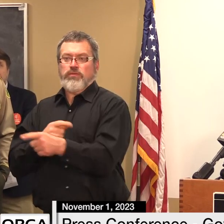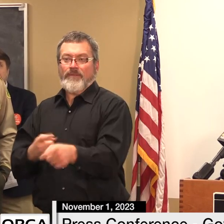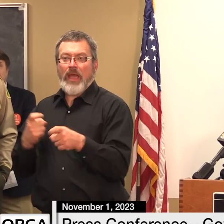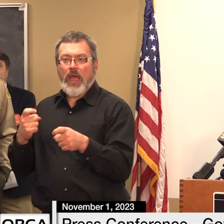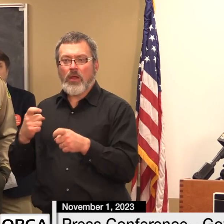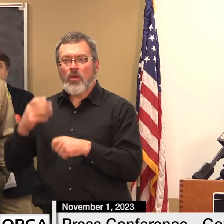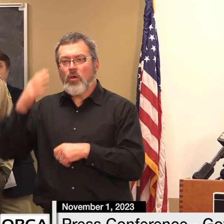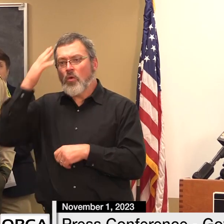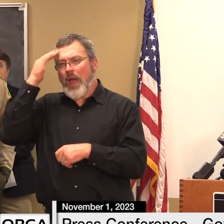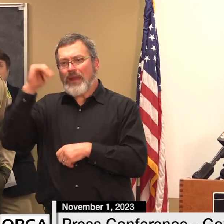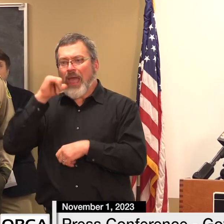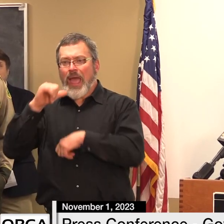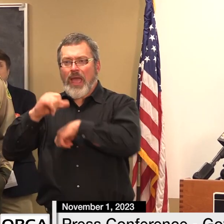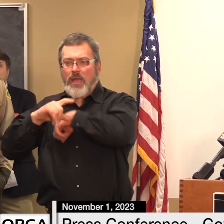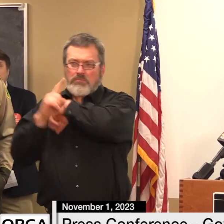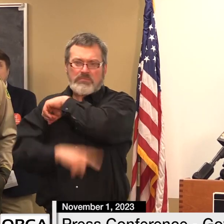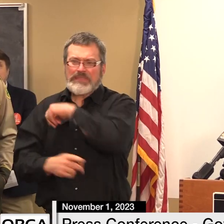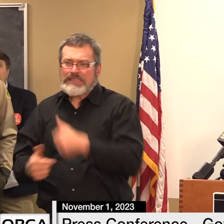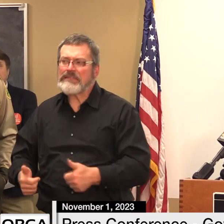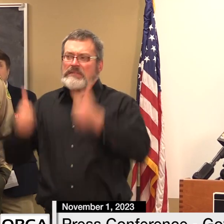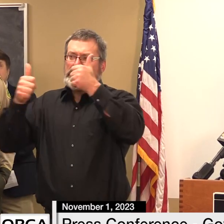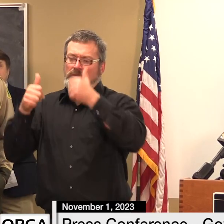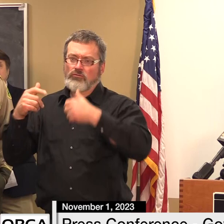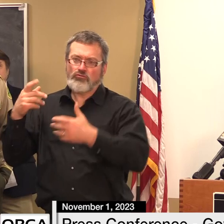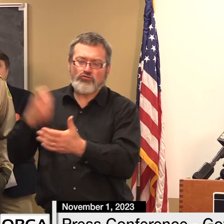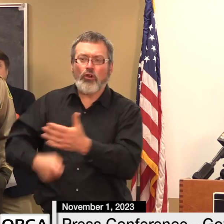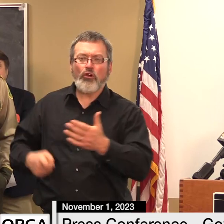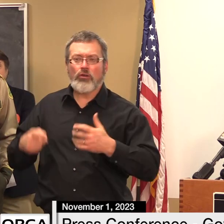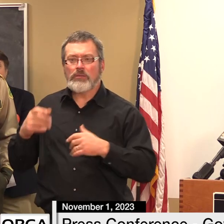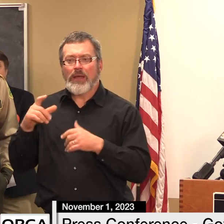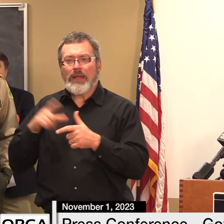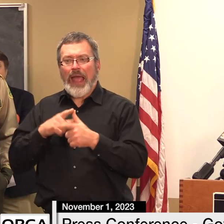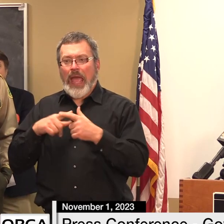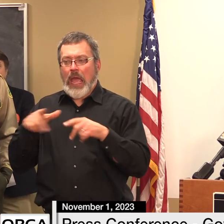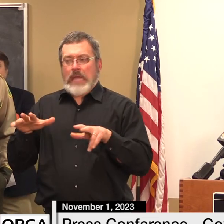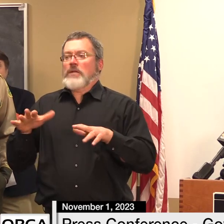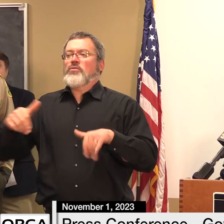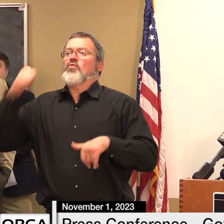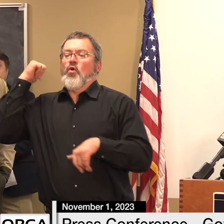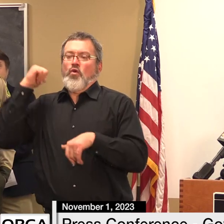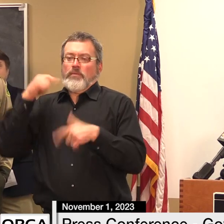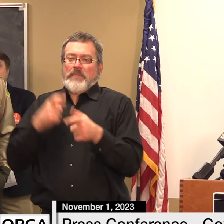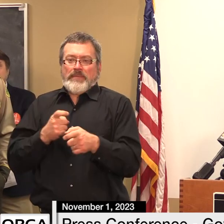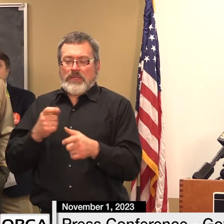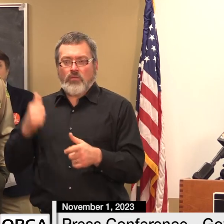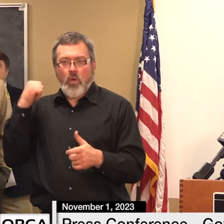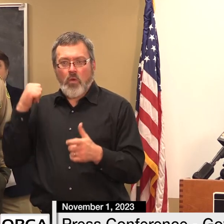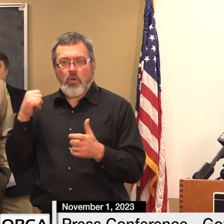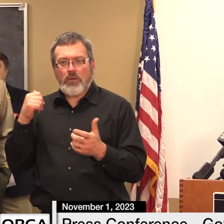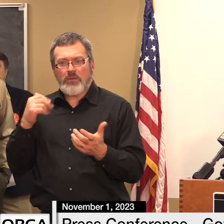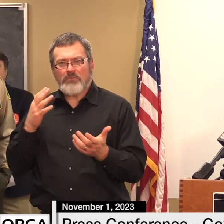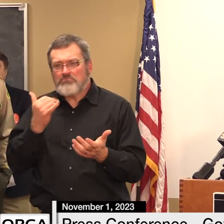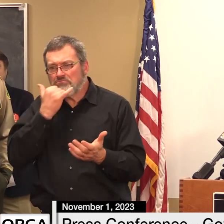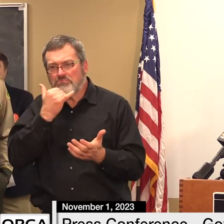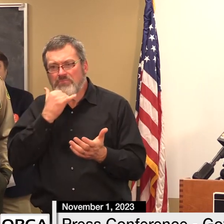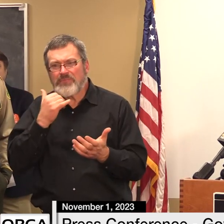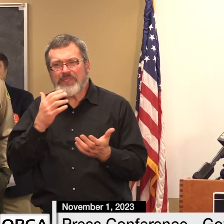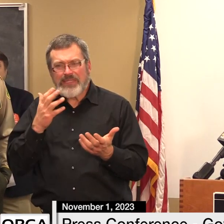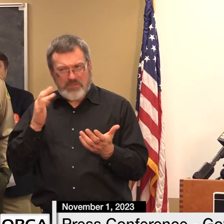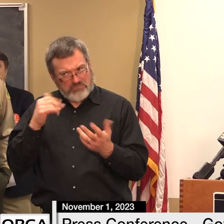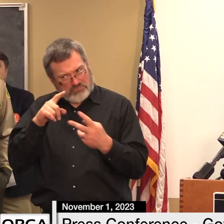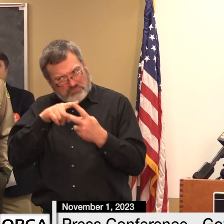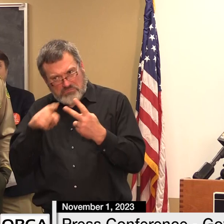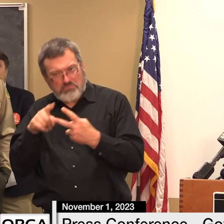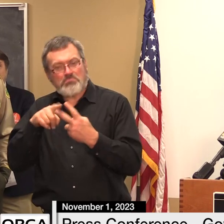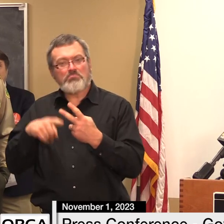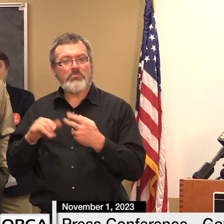measures increase to the point where there's more deterrence? And what has to happen for that to take place? A couple things. I'll